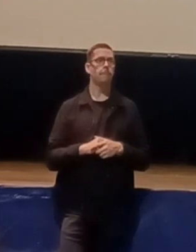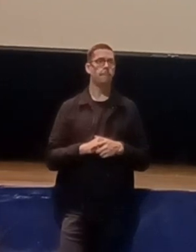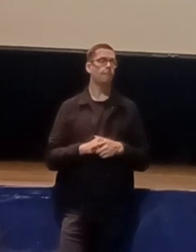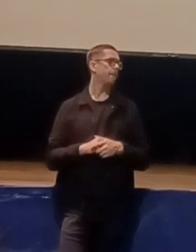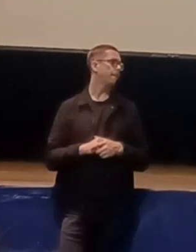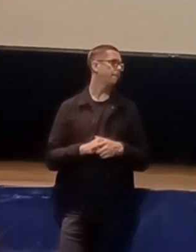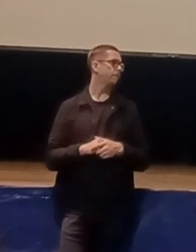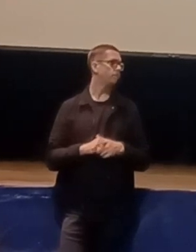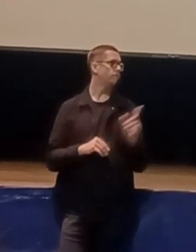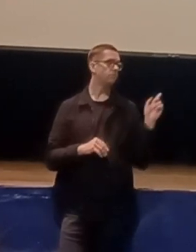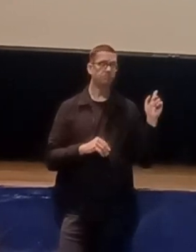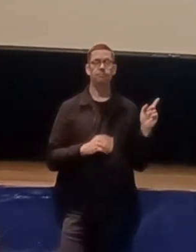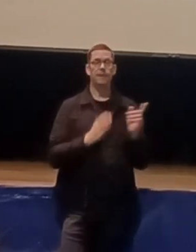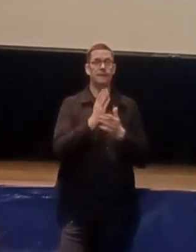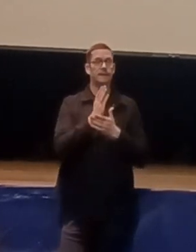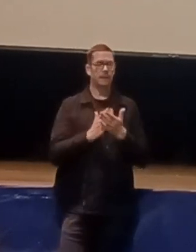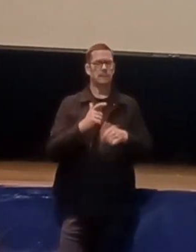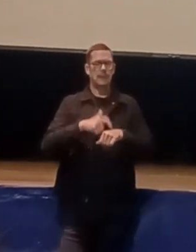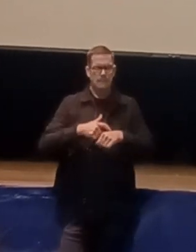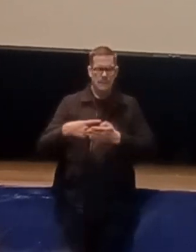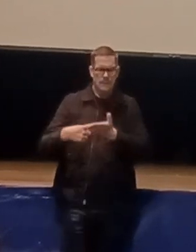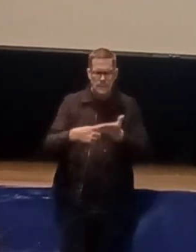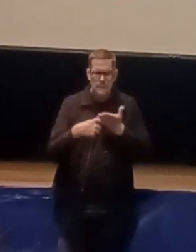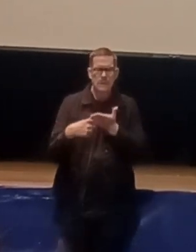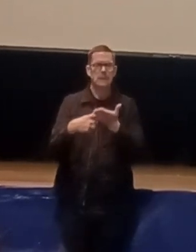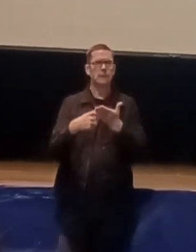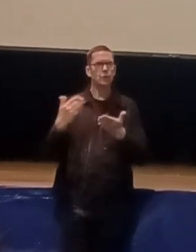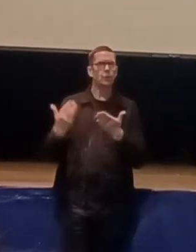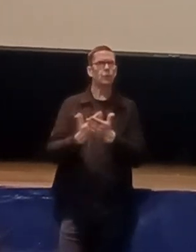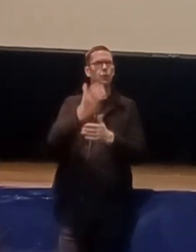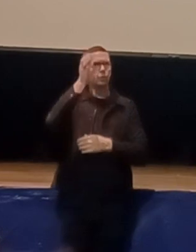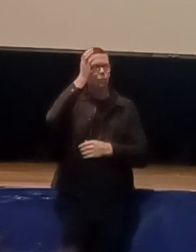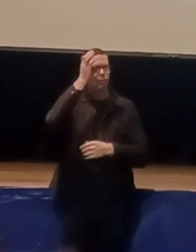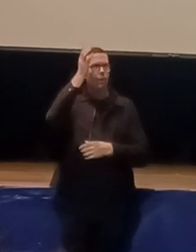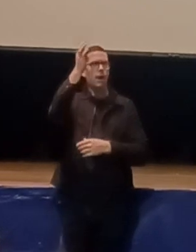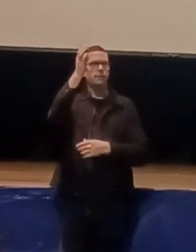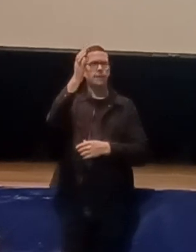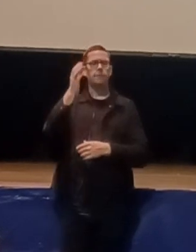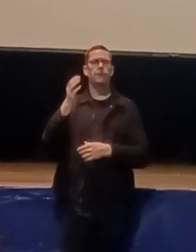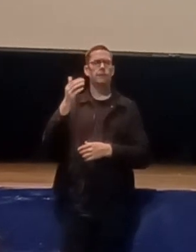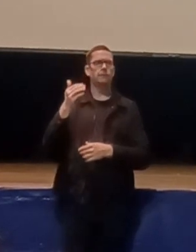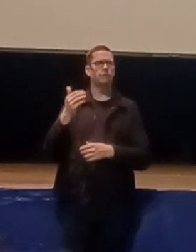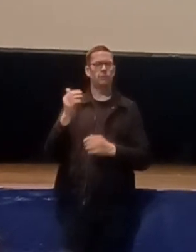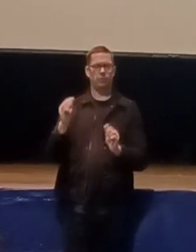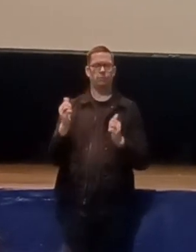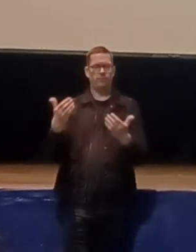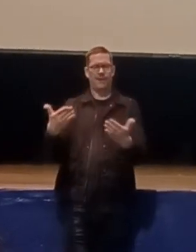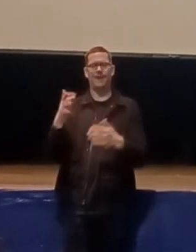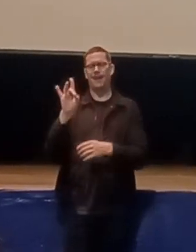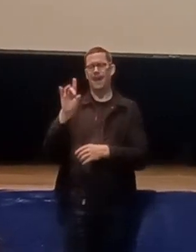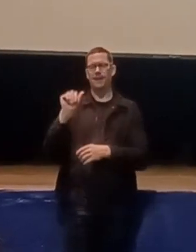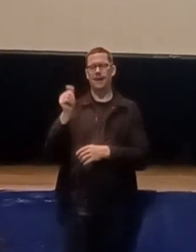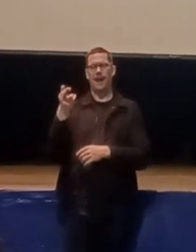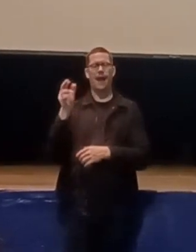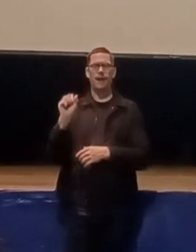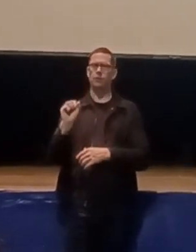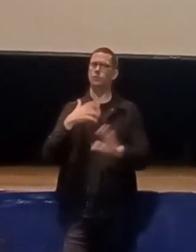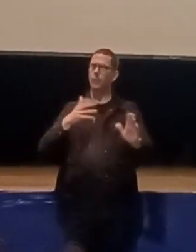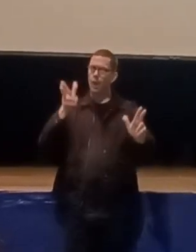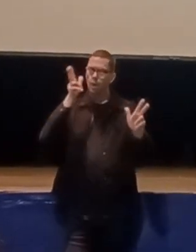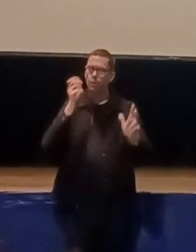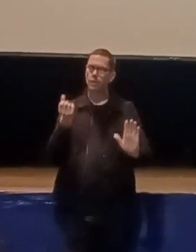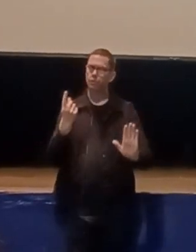that this new concept does meet, first and foremost, the 8 acres that we heard loud and clear was a priority. So